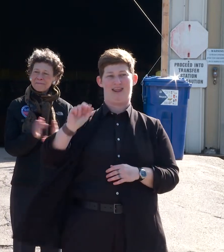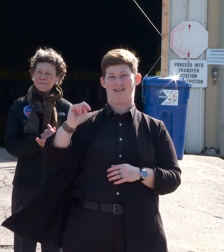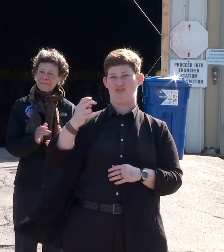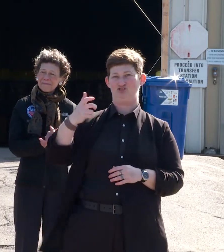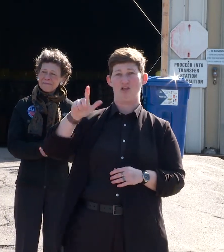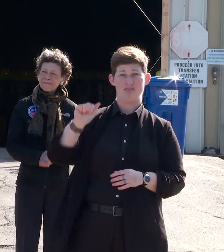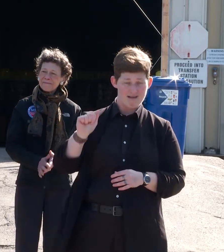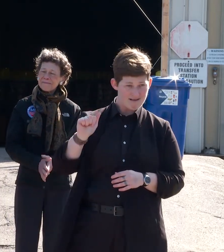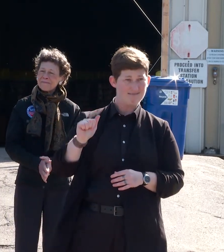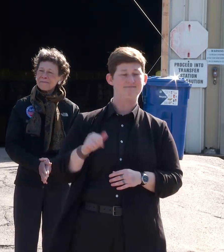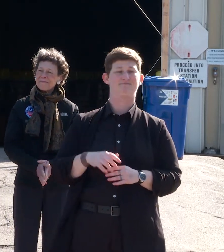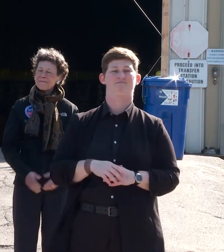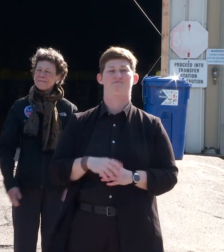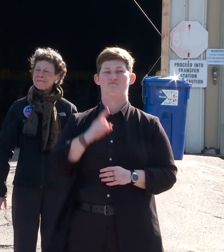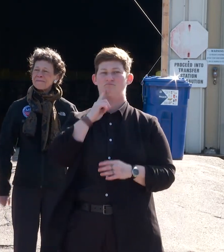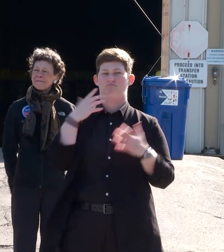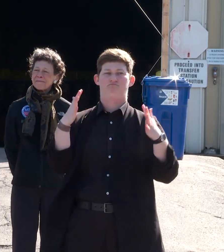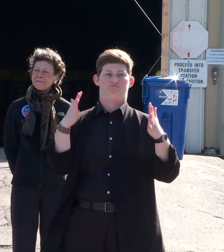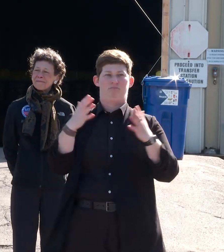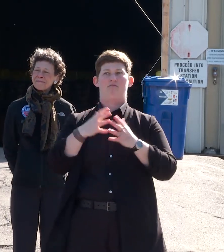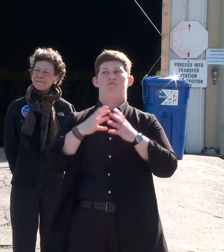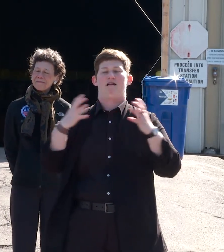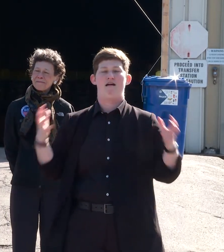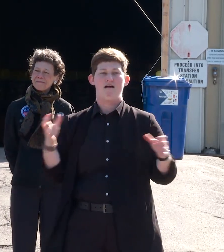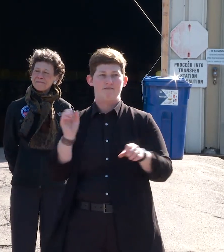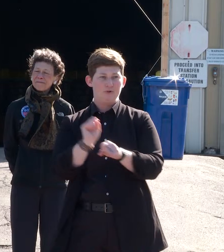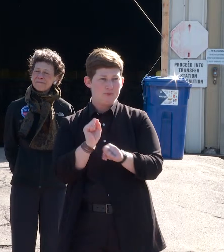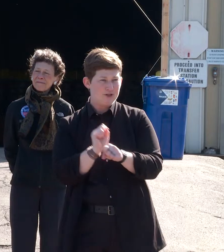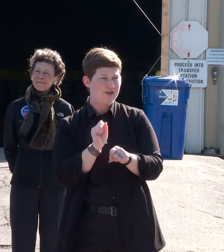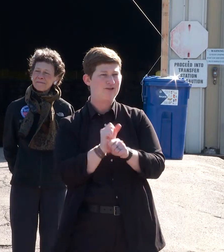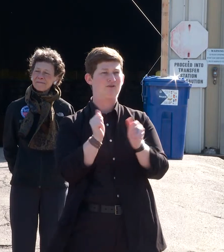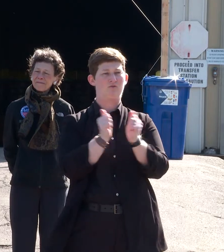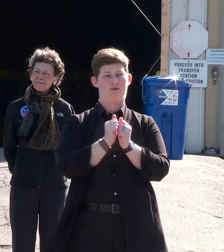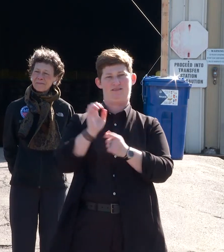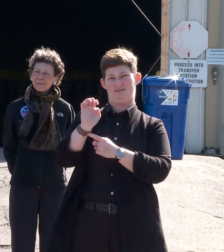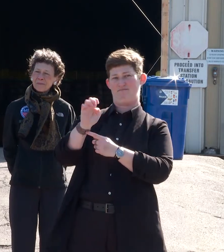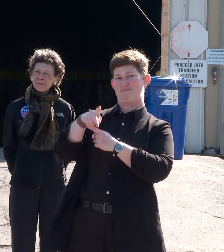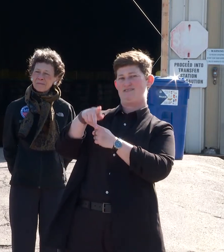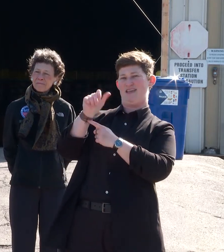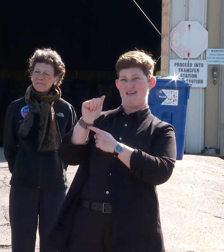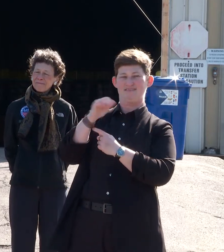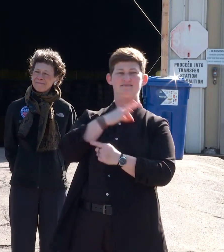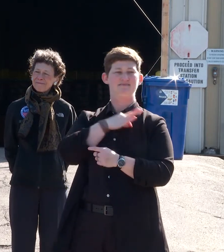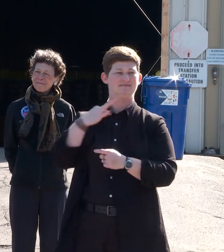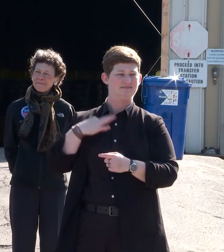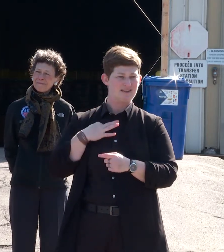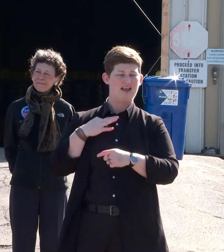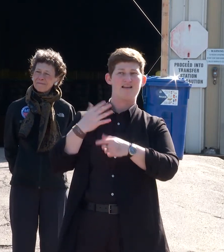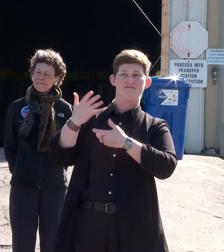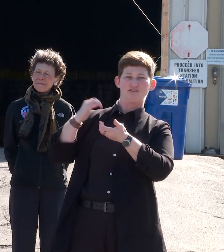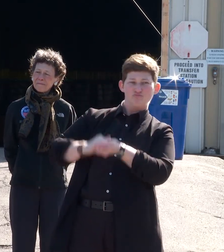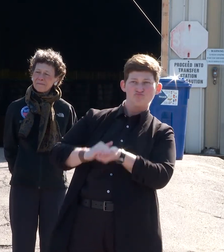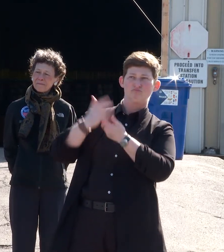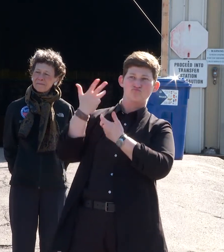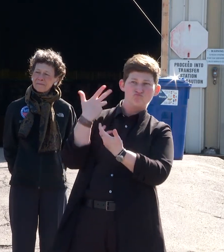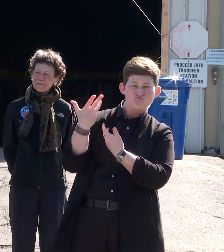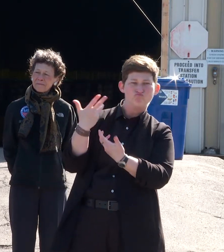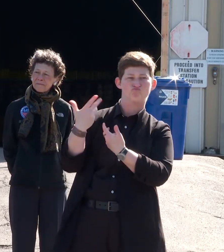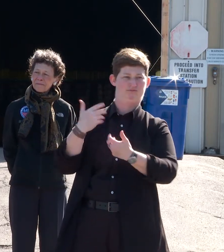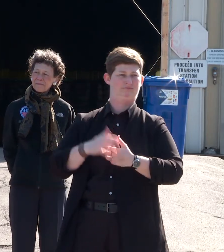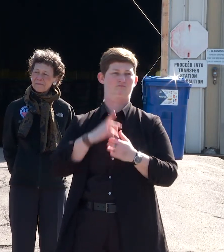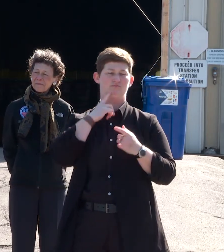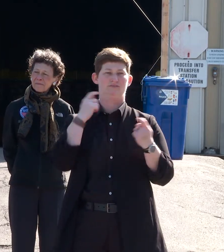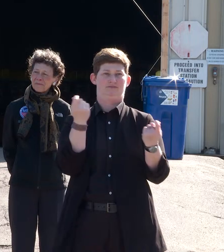really did a lot of work with great EPA staff to get us to the point where we have, we can celebrate